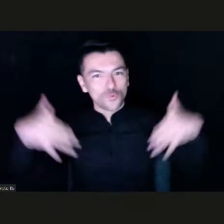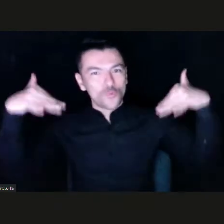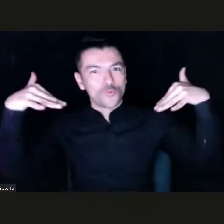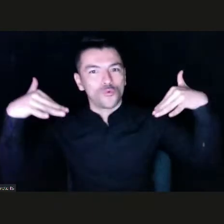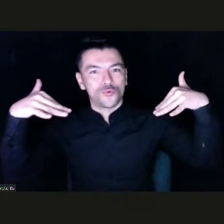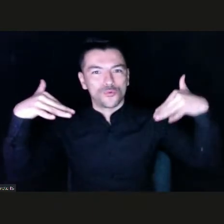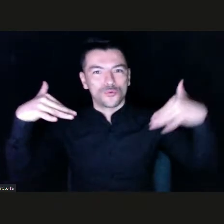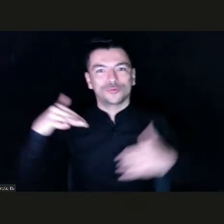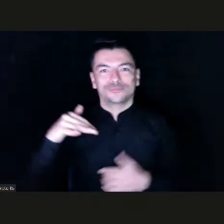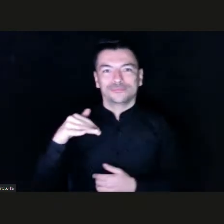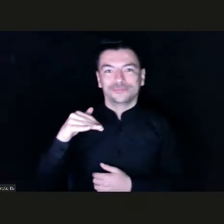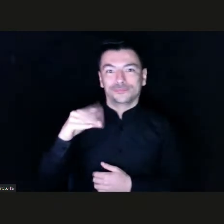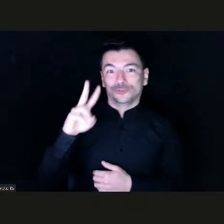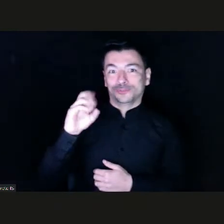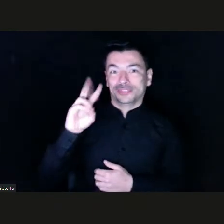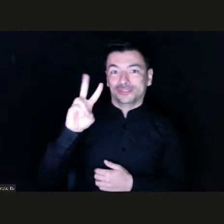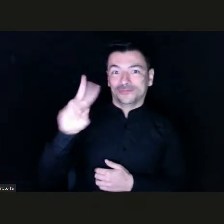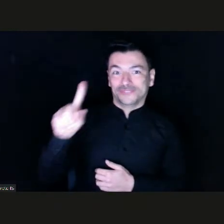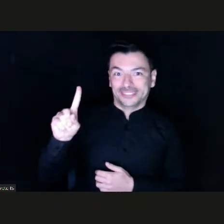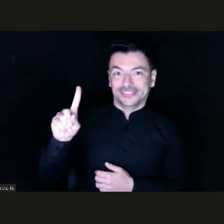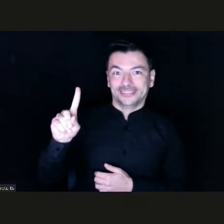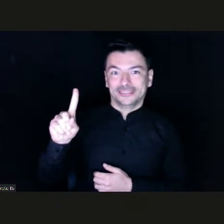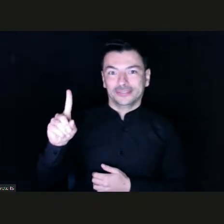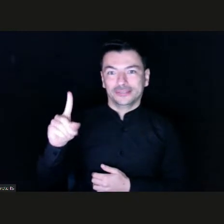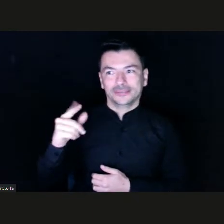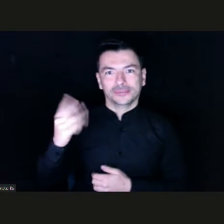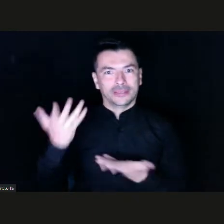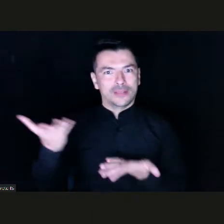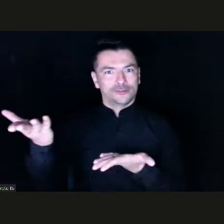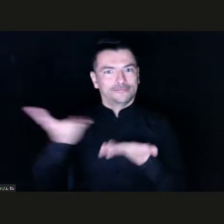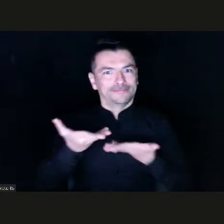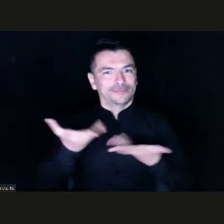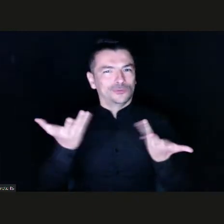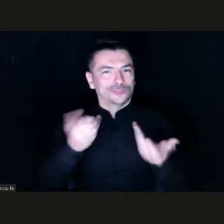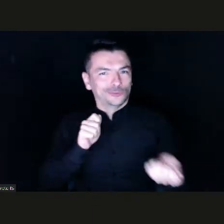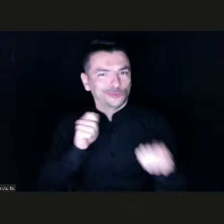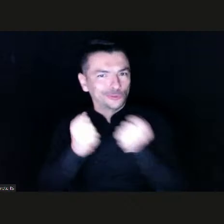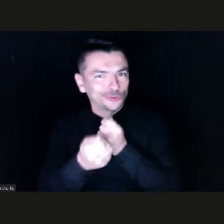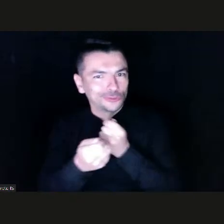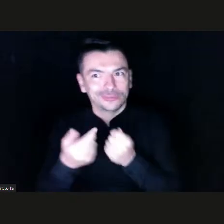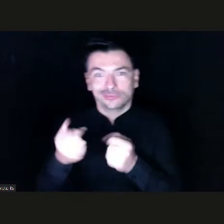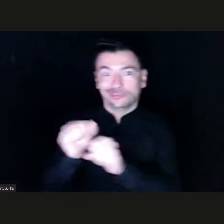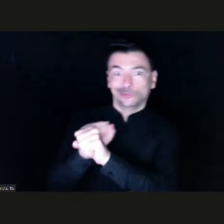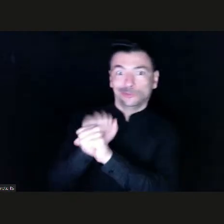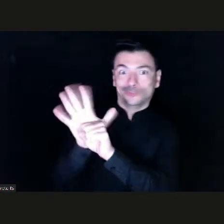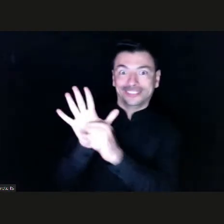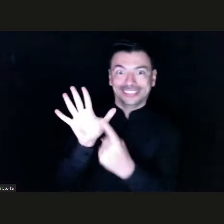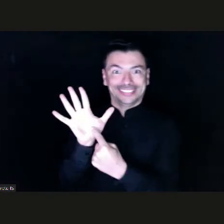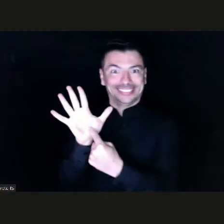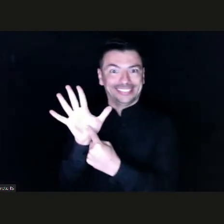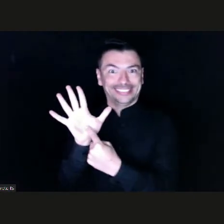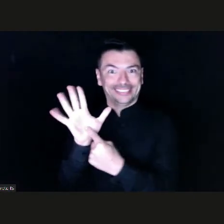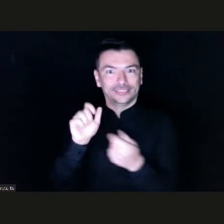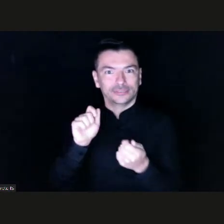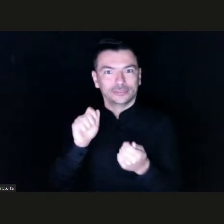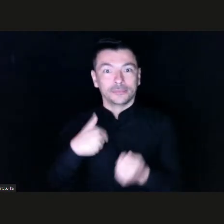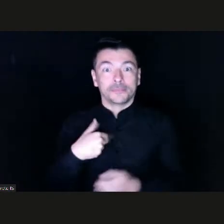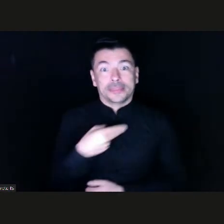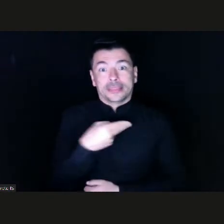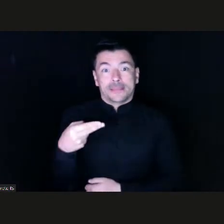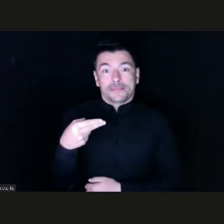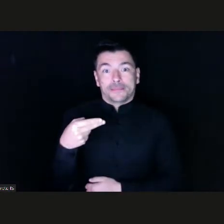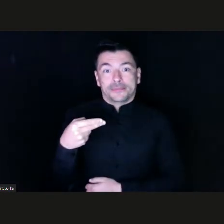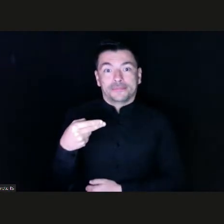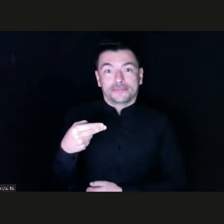services-led transformation for post-pandemic recovery. My name is Miho Shirotori. I am